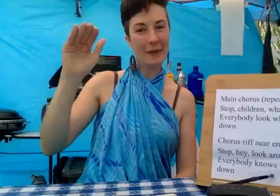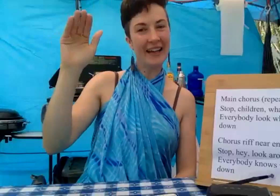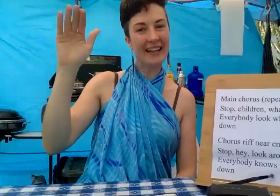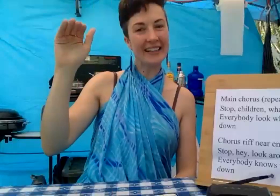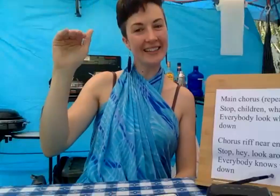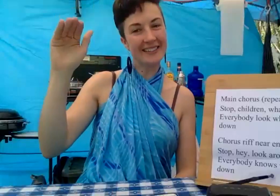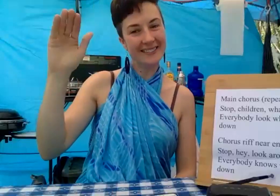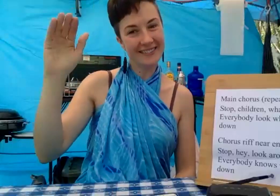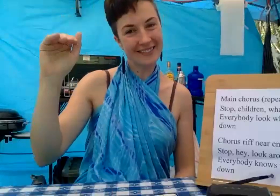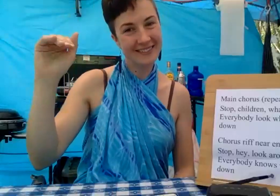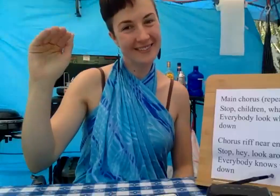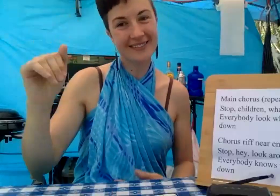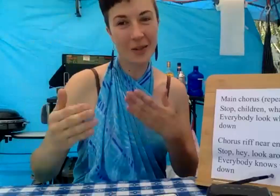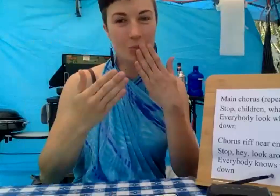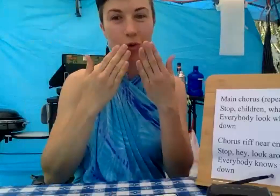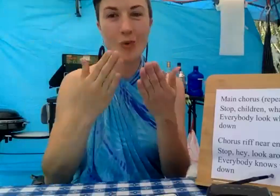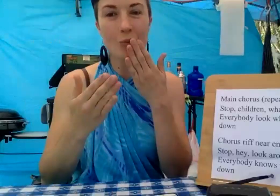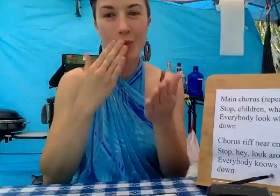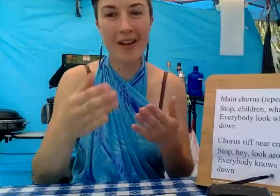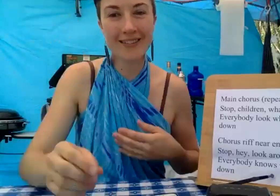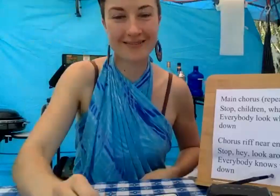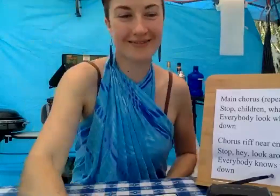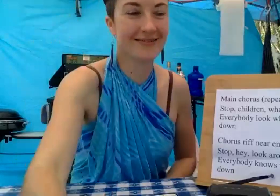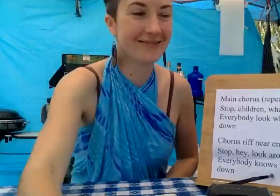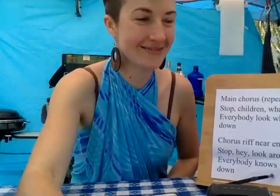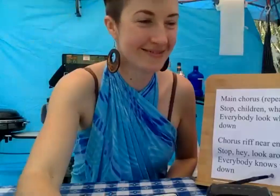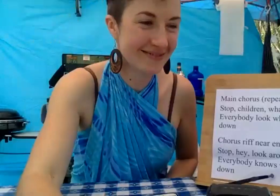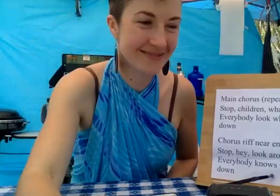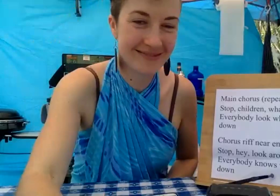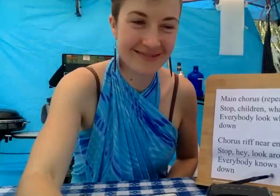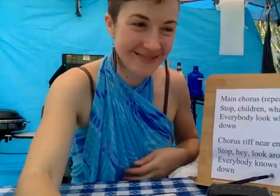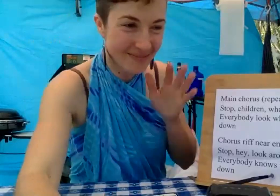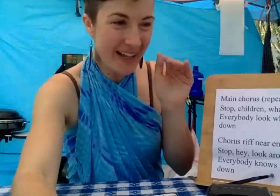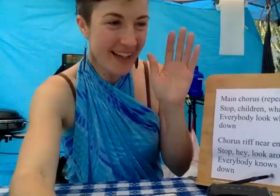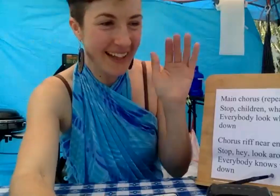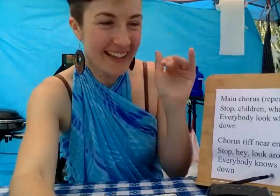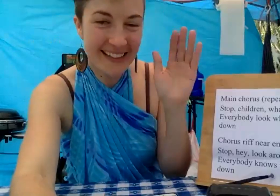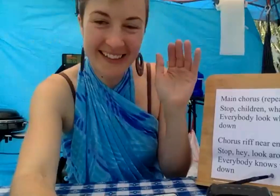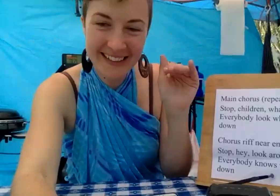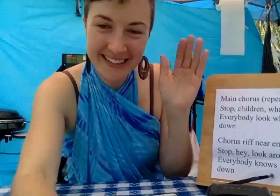Bye. Mwah, mwah, mwah, mwah. Bye.